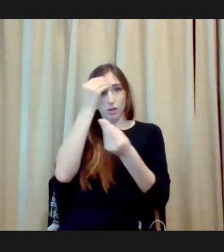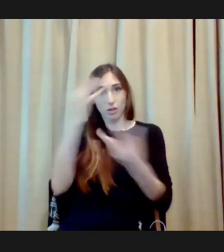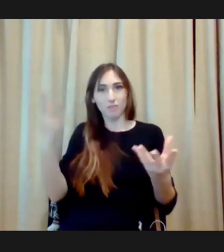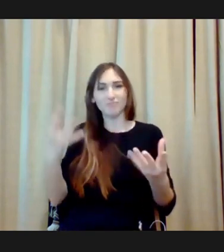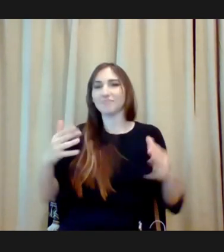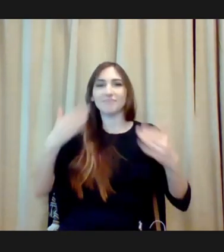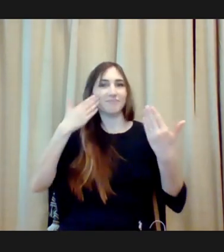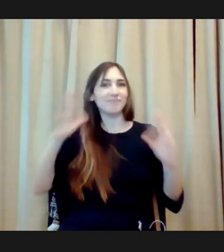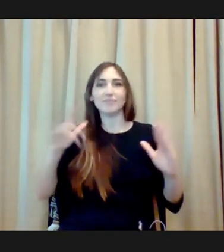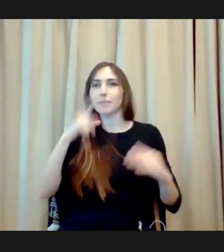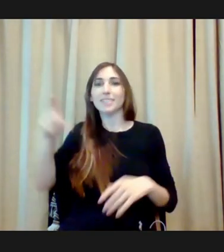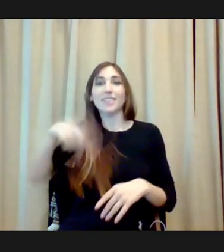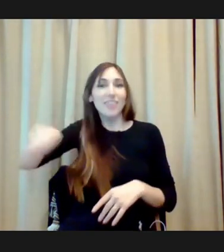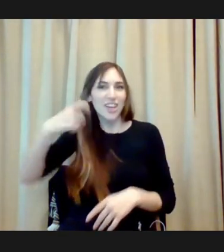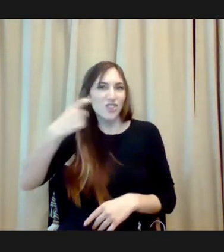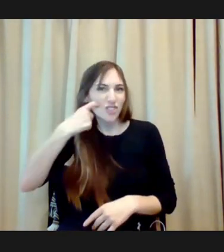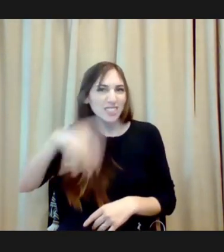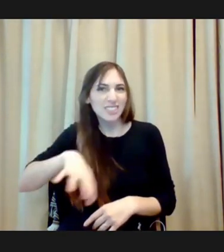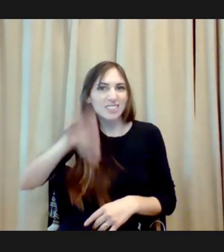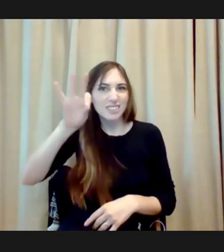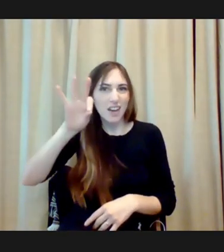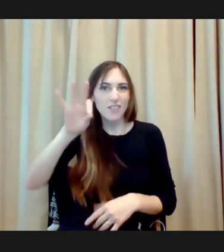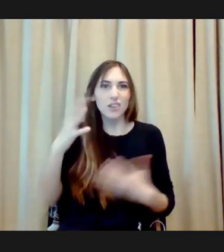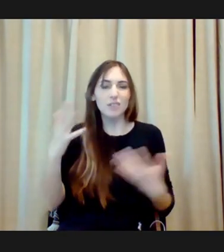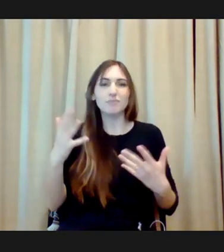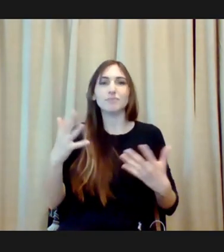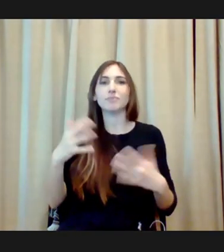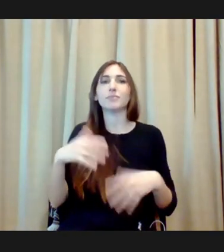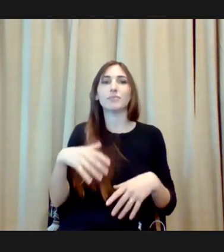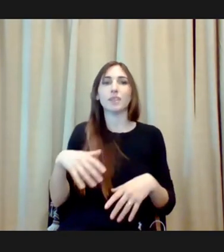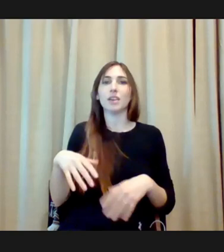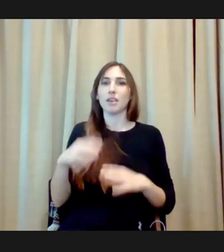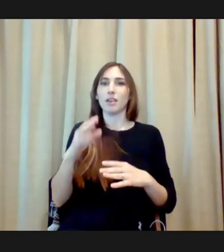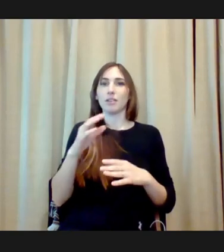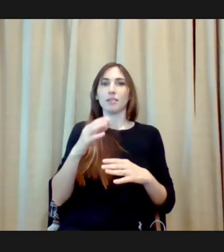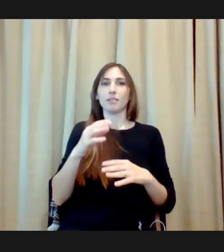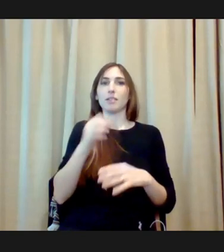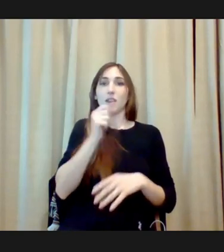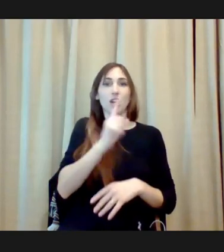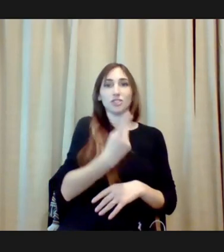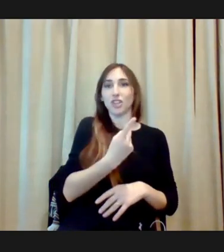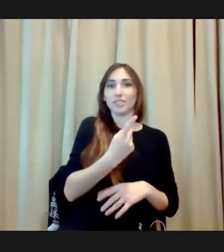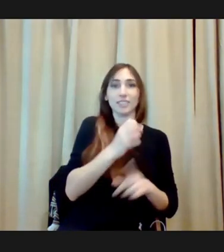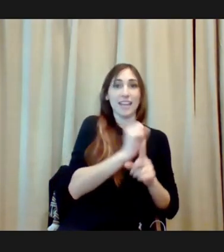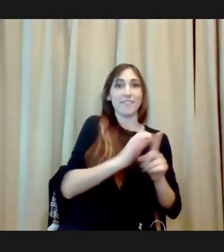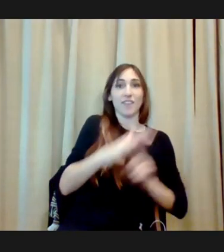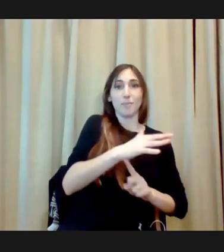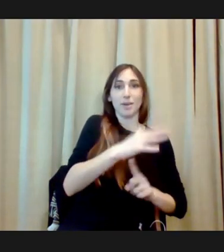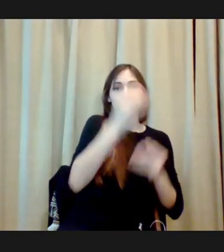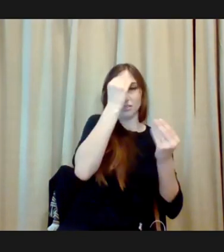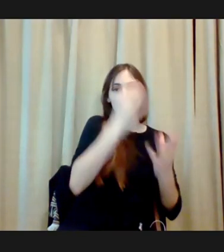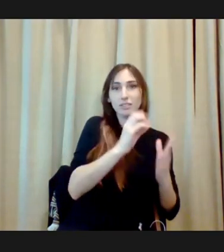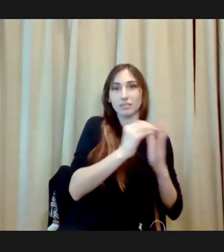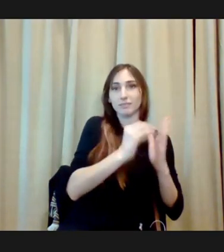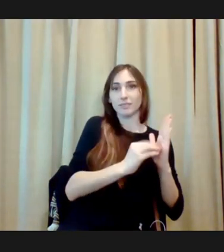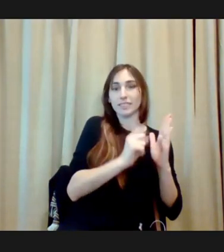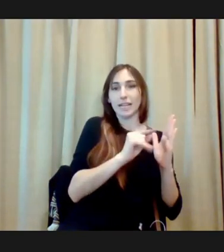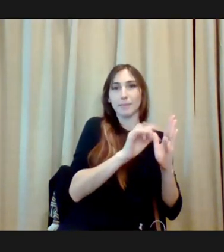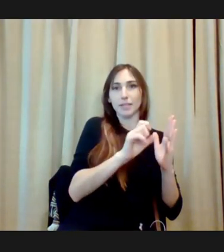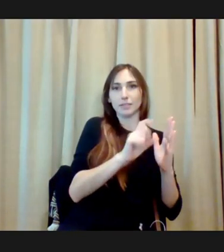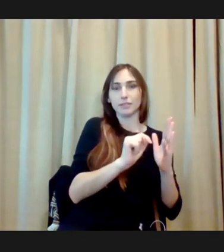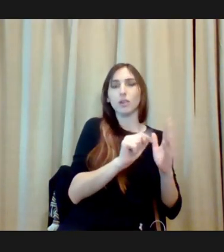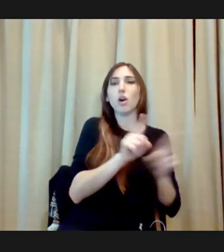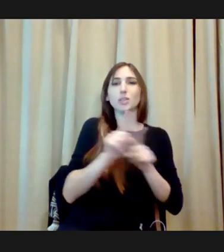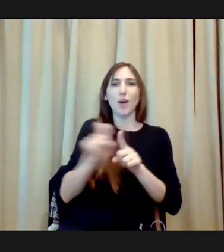that not only might they have to do an environmental impact statement, they might have to do an economic impact statement, and that could take many months.